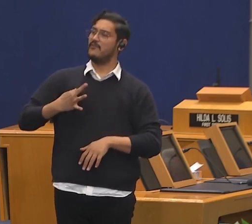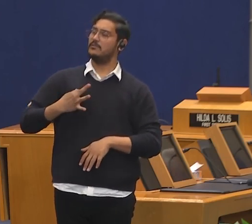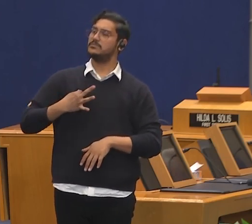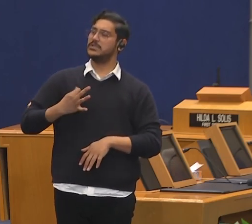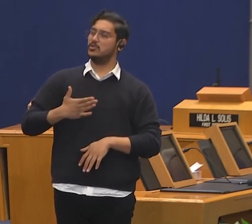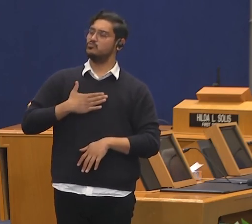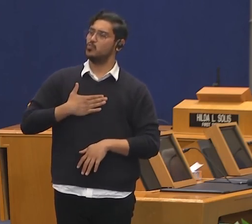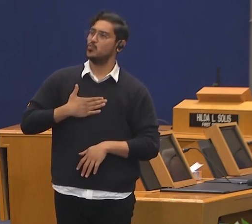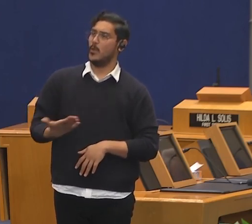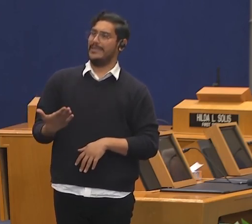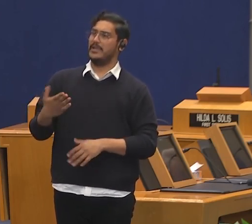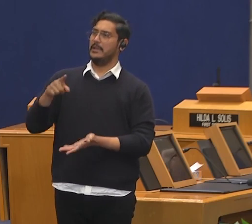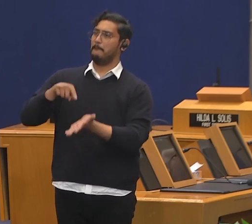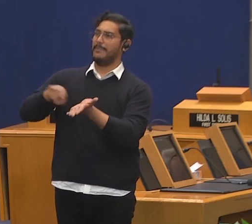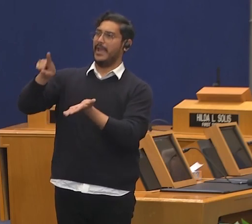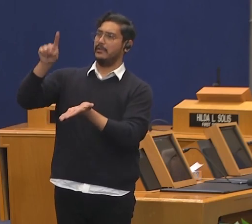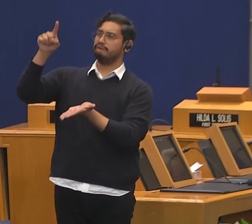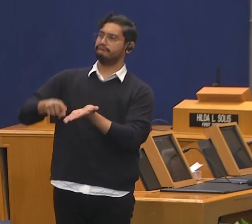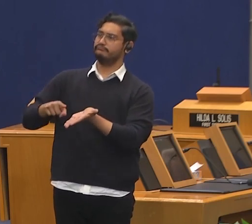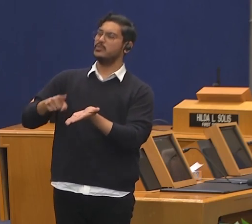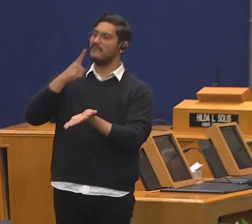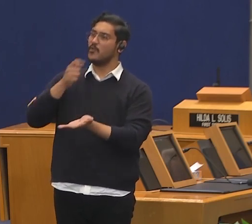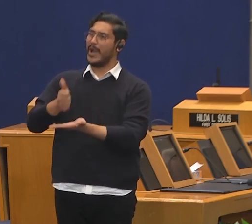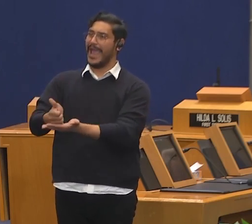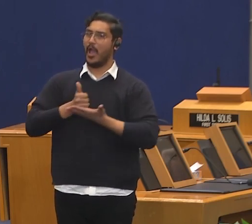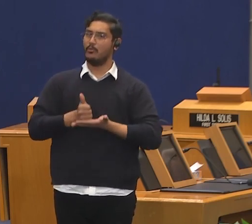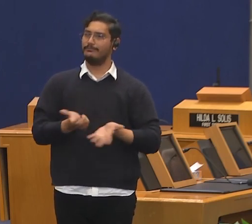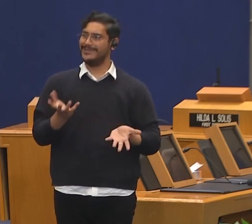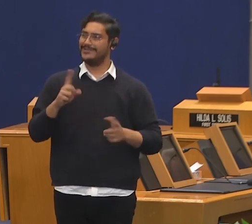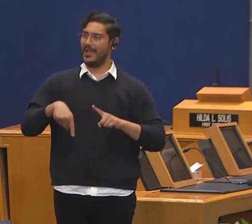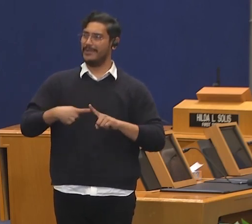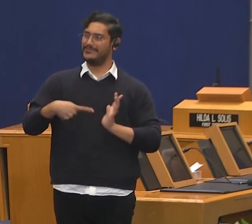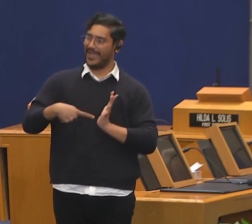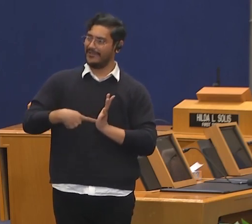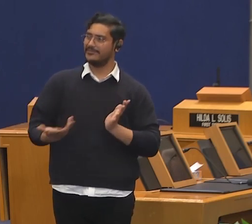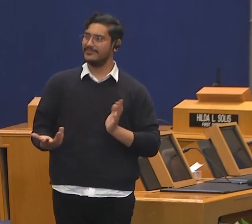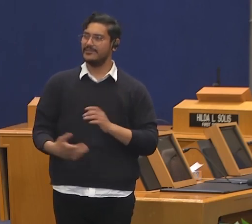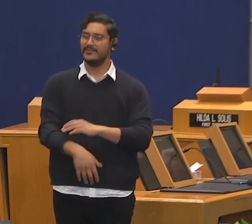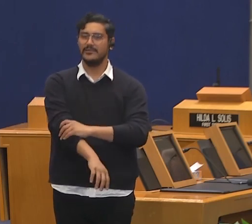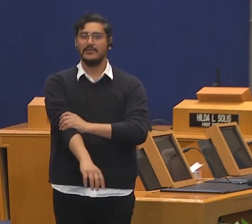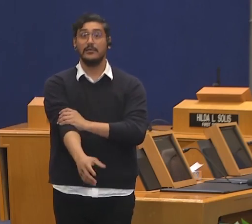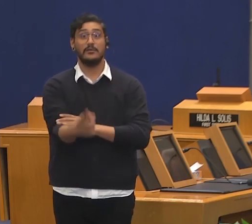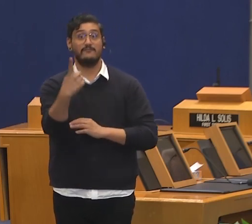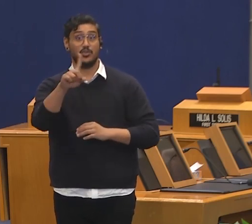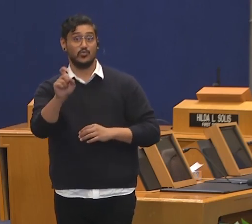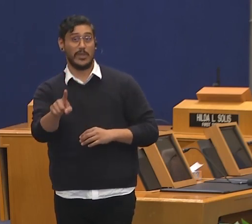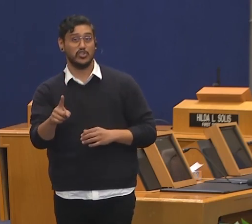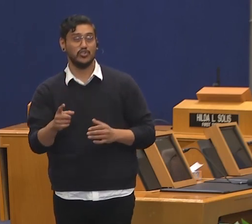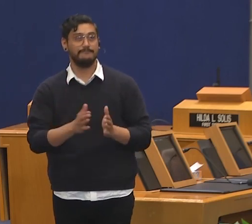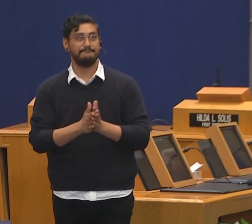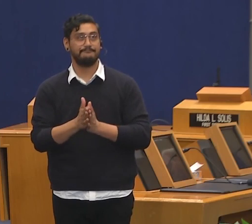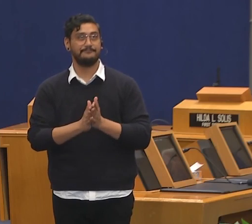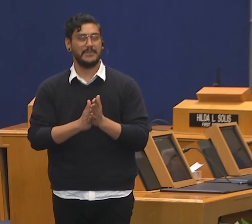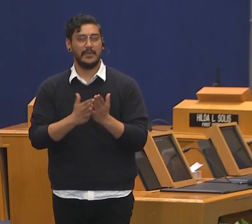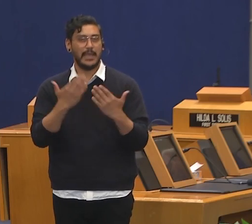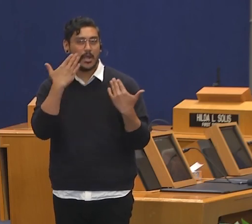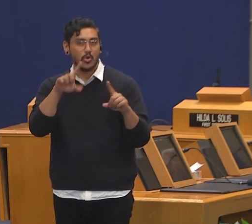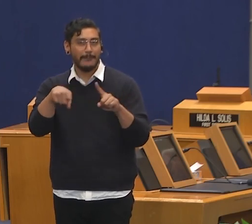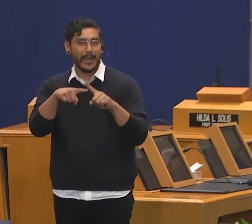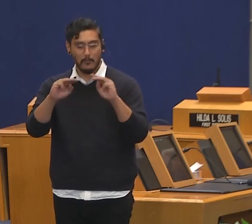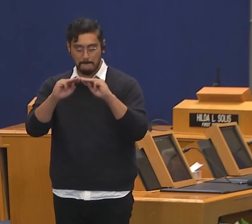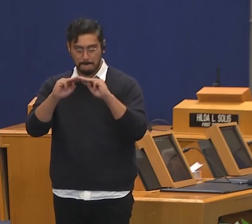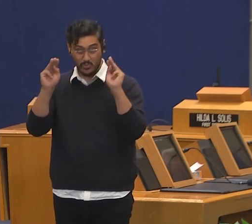you. Thank you. So on the first part of the question, I can't speak specifically to the museum, but I